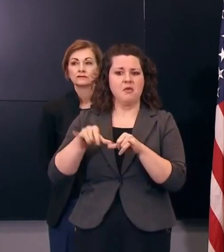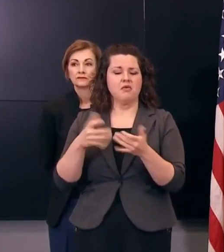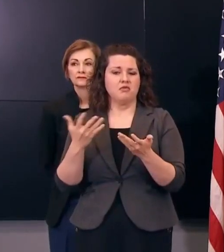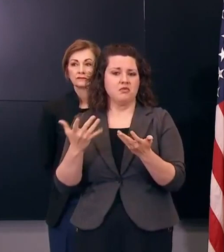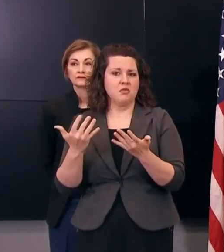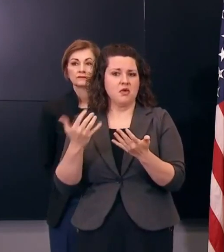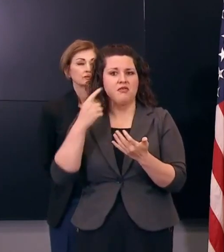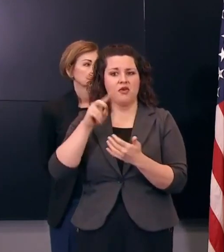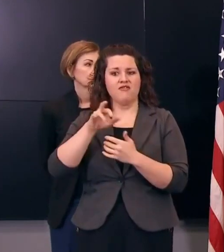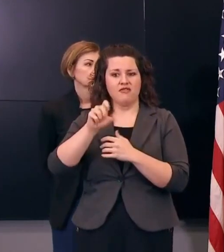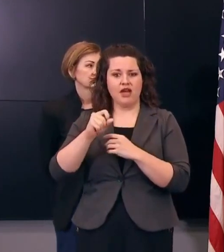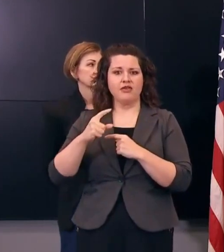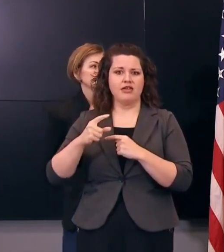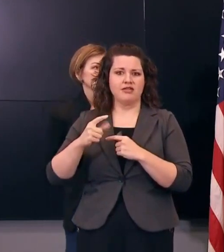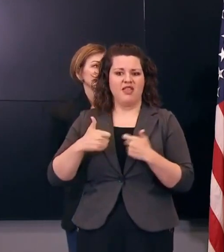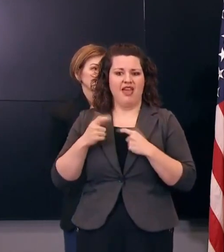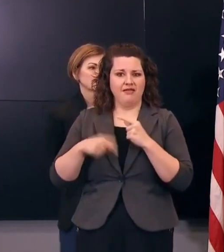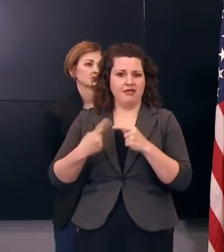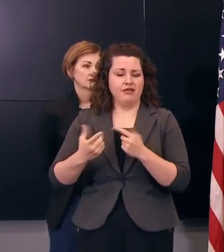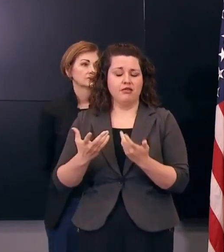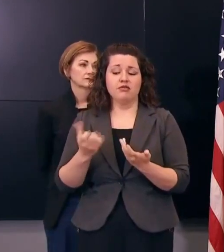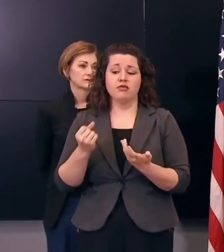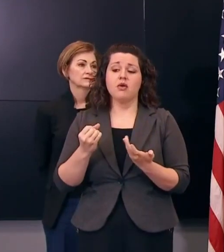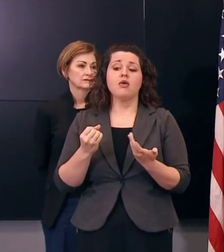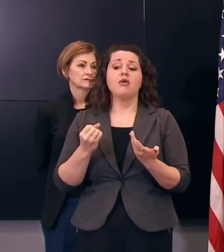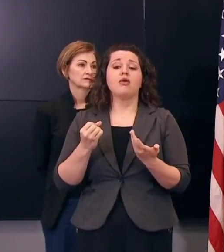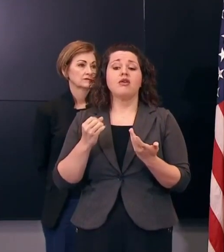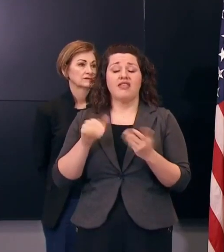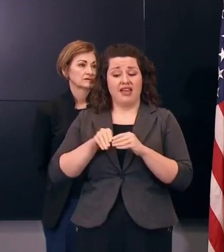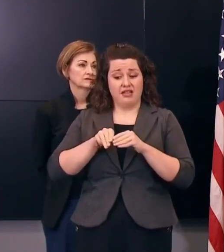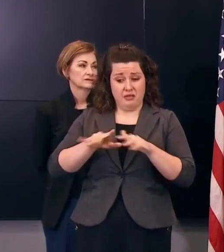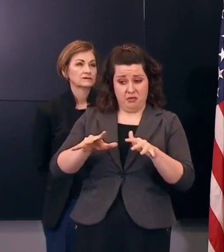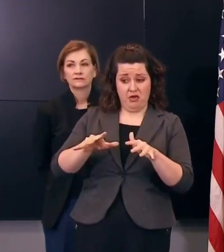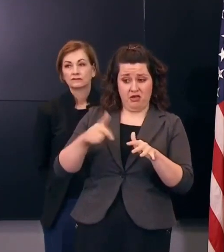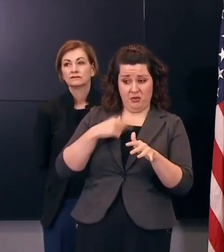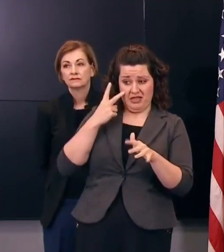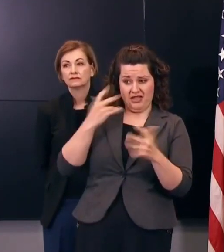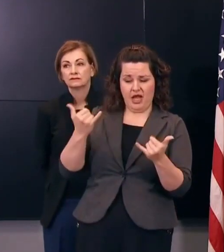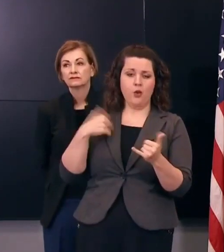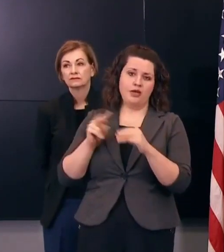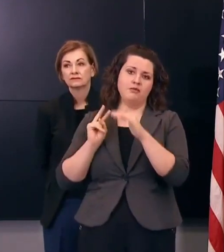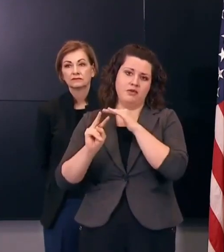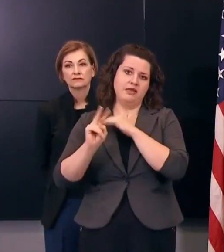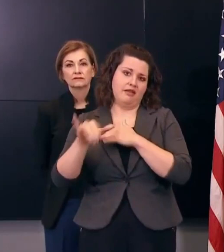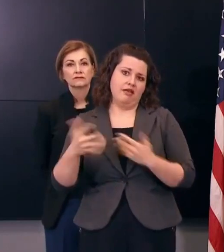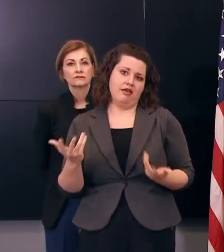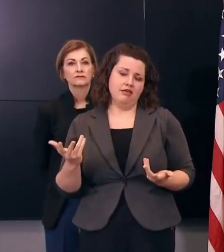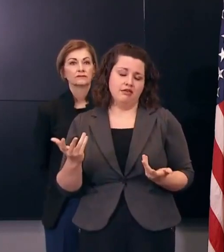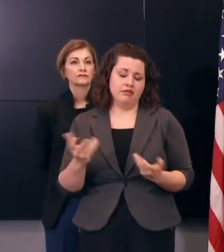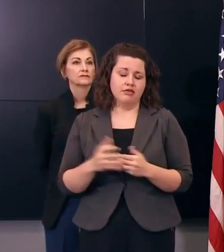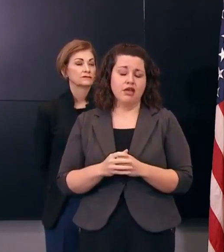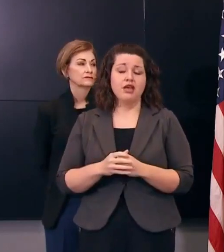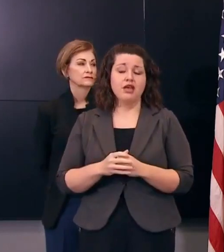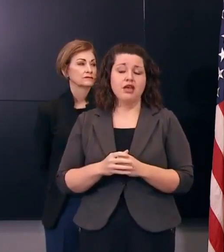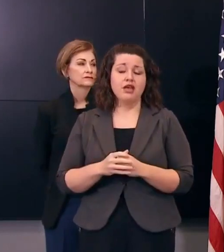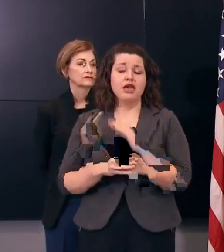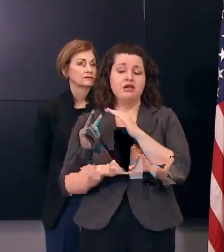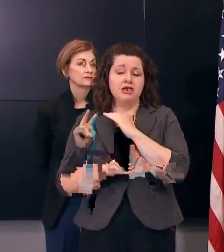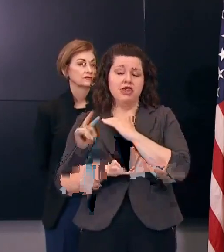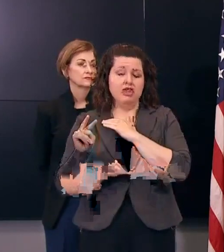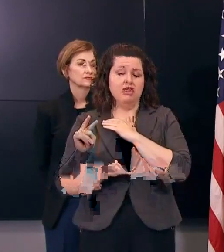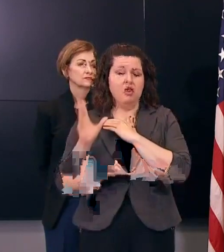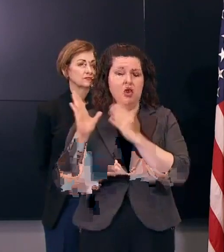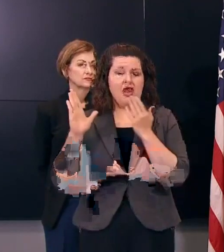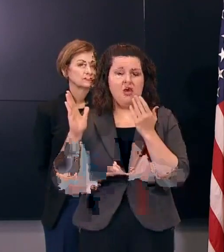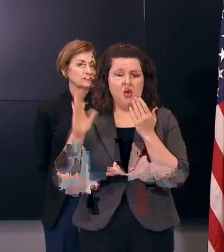cycle of the virus. And so I think that the spread that we've seen is what we anticipated. And we anticipated,